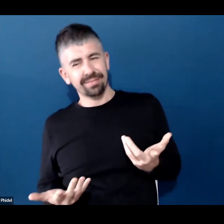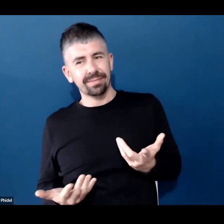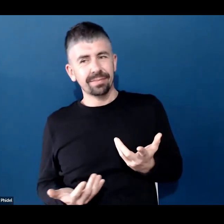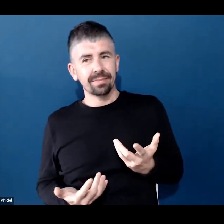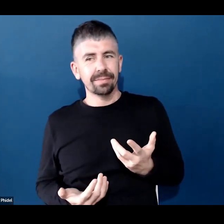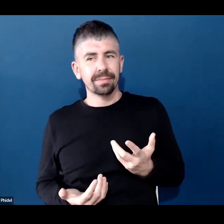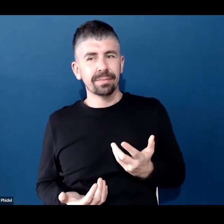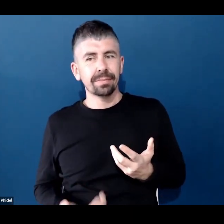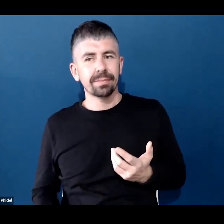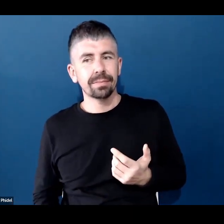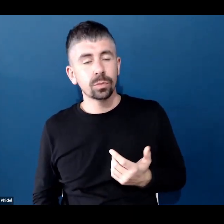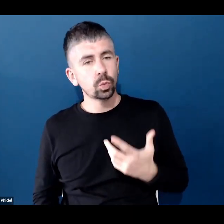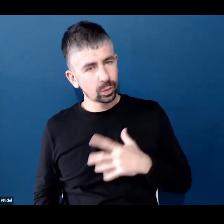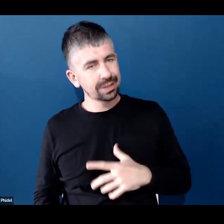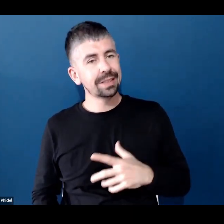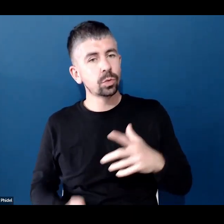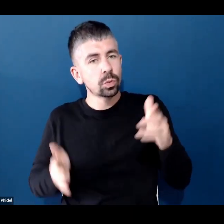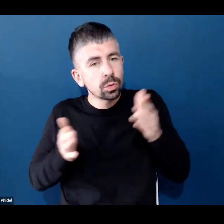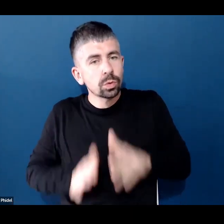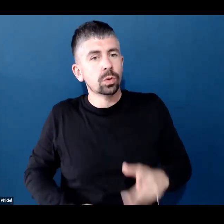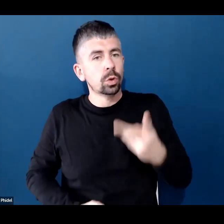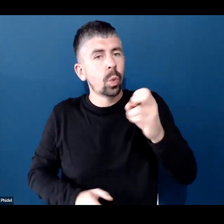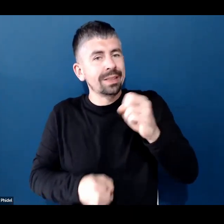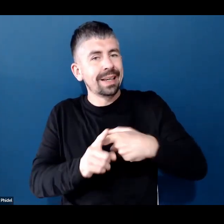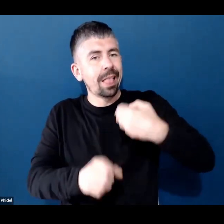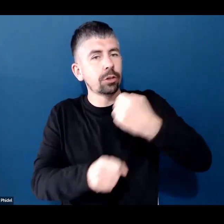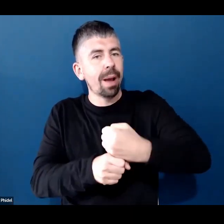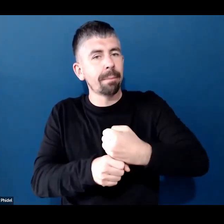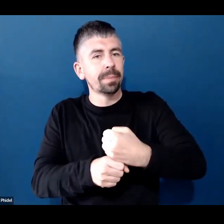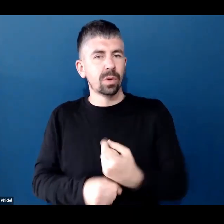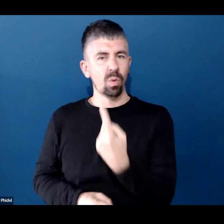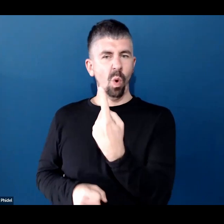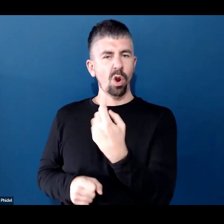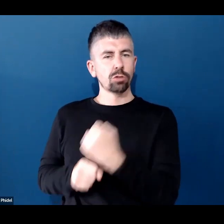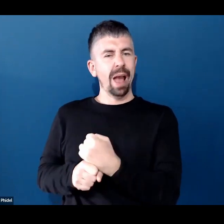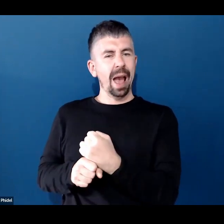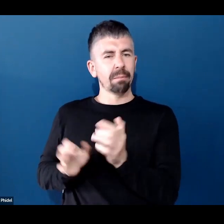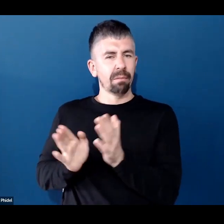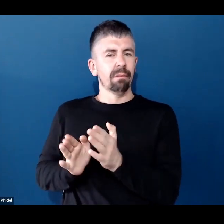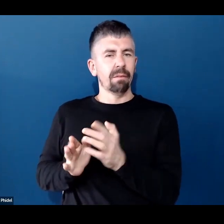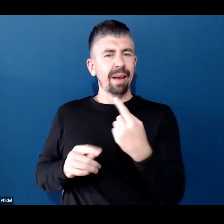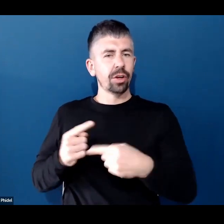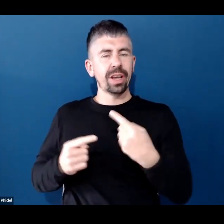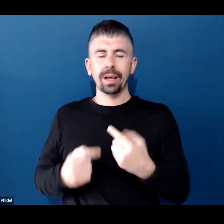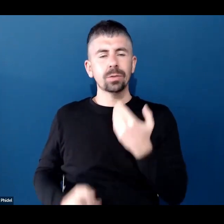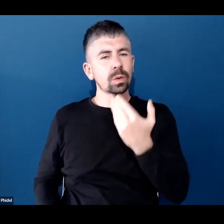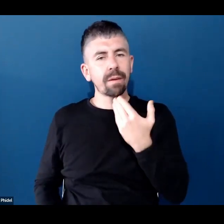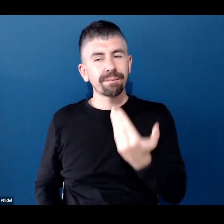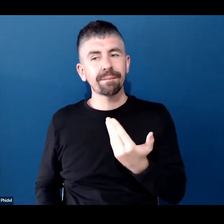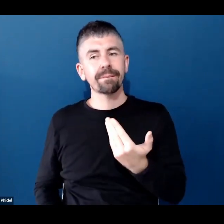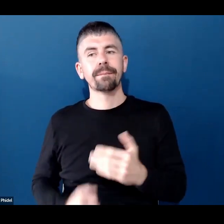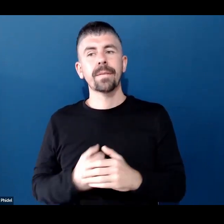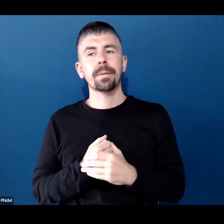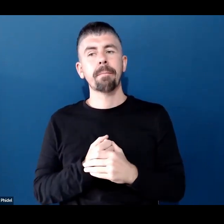be a smart ass. Like, you need to lose 20 kilos, not so. Don't call this absolute decoupling if your emissions are just losing, 1% a